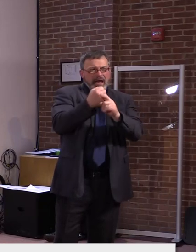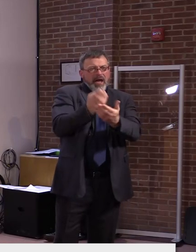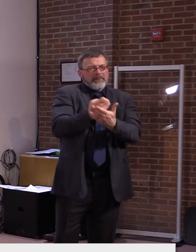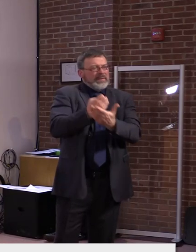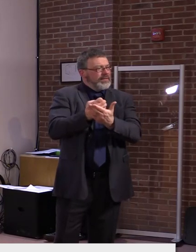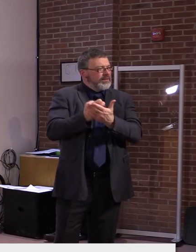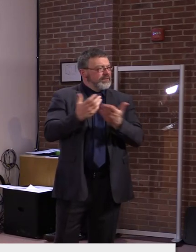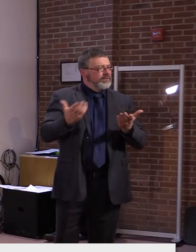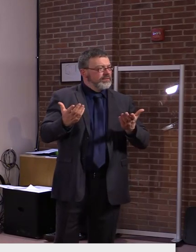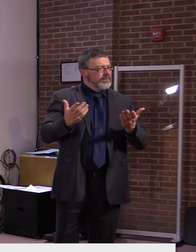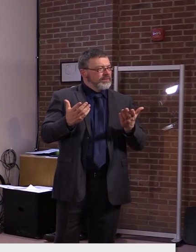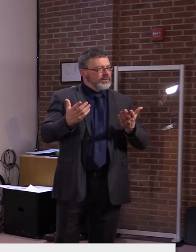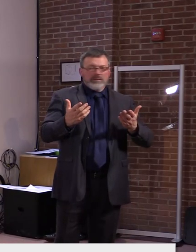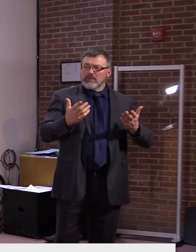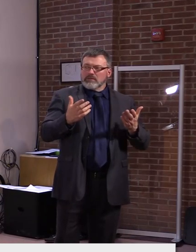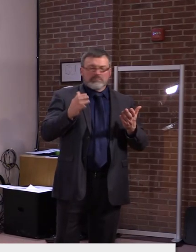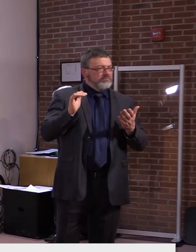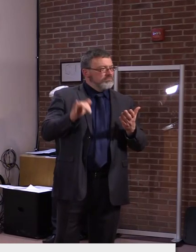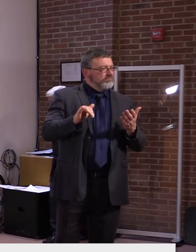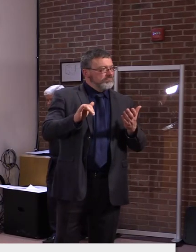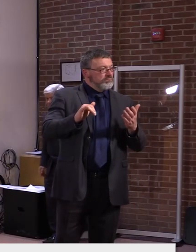Cases and their symptoms are very low.